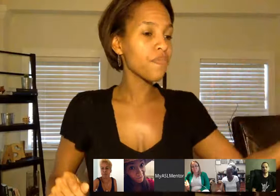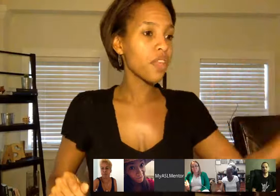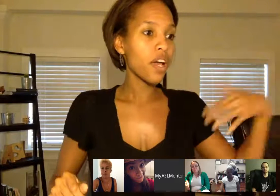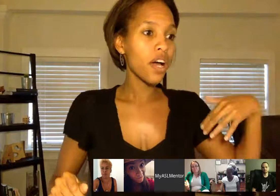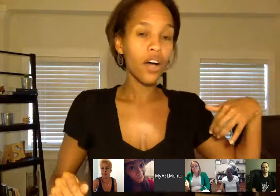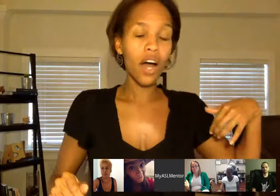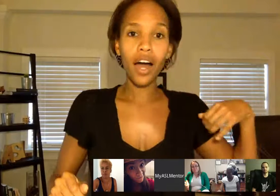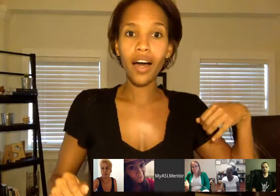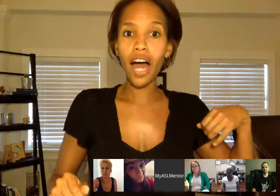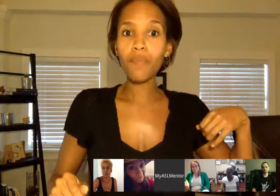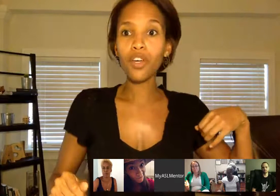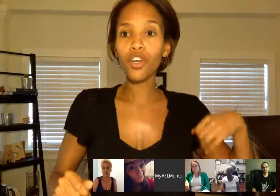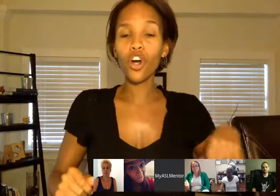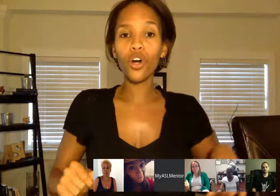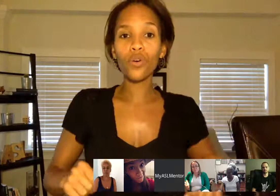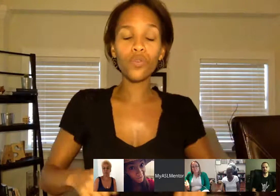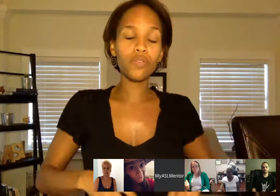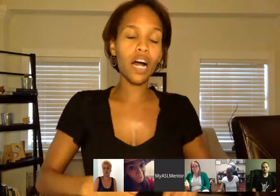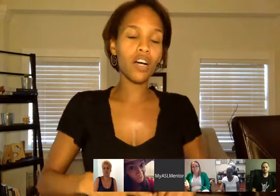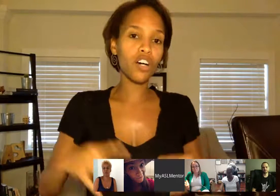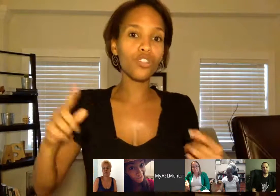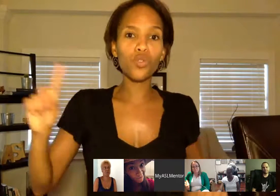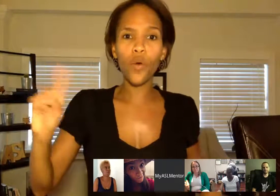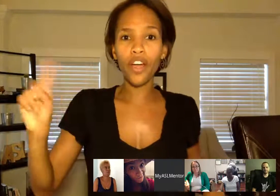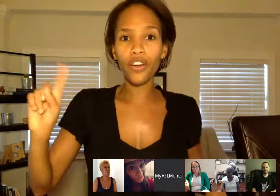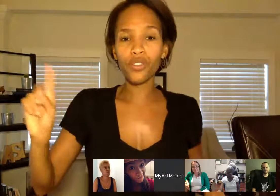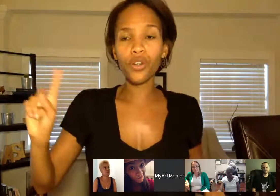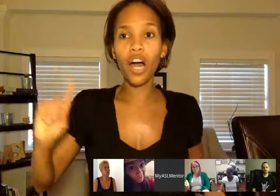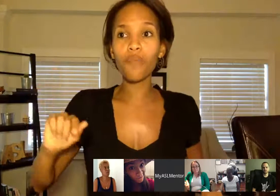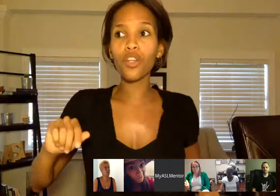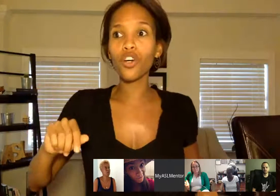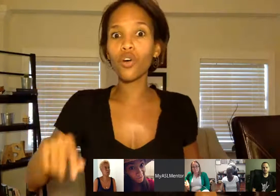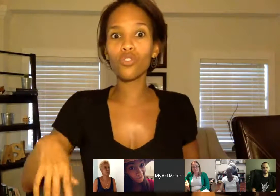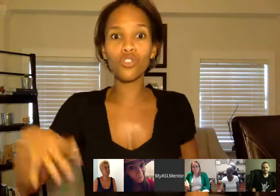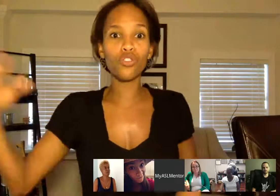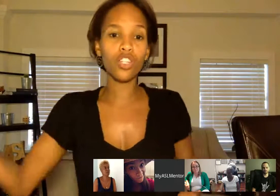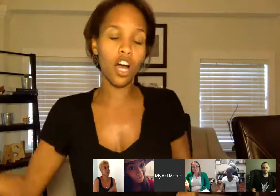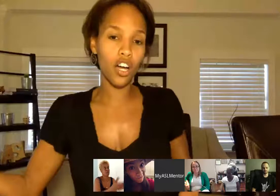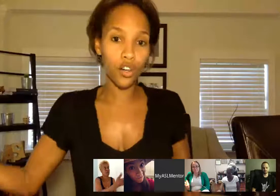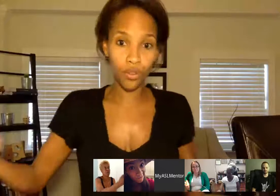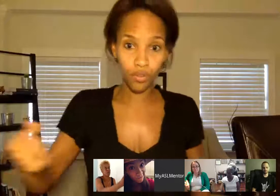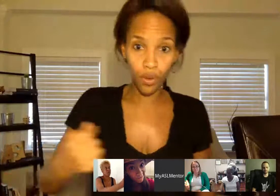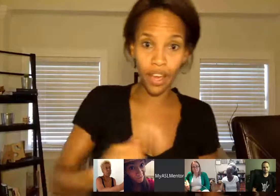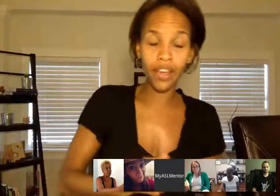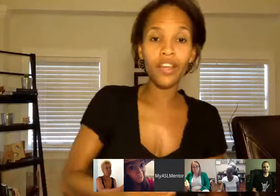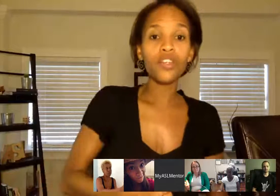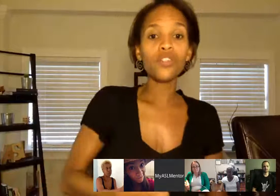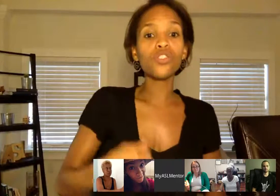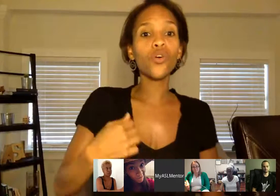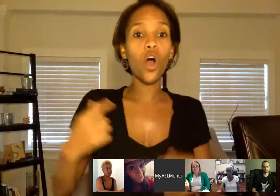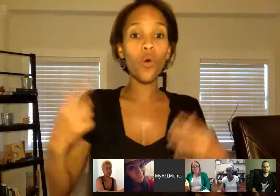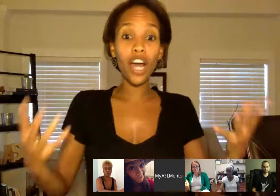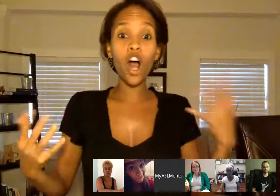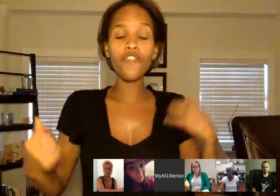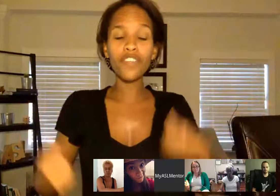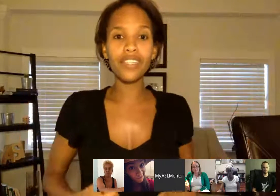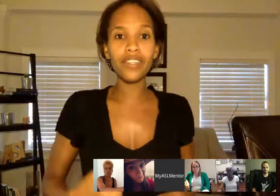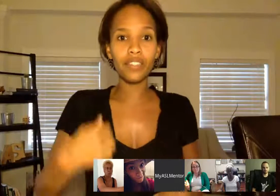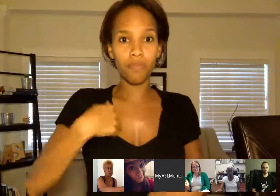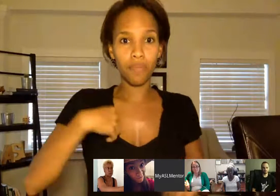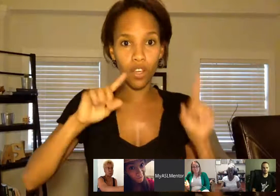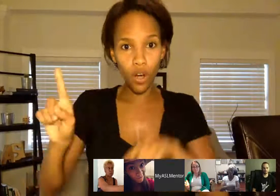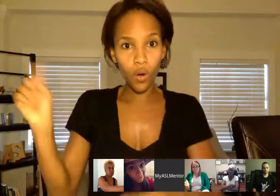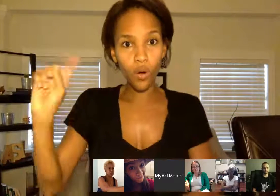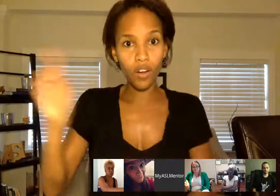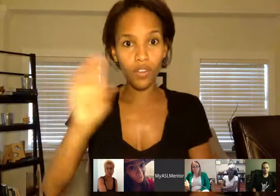I'm going to go, I'll use where. So I'm going to go to Chicago, okay? So what I often see